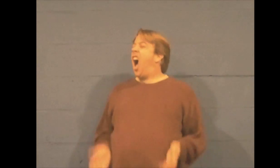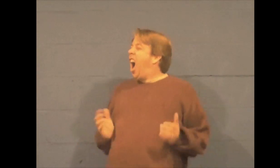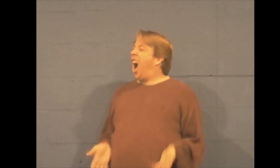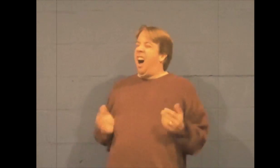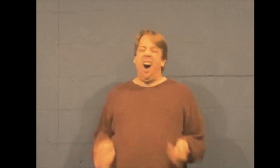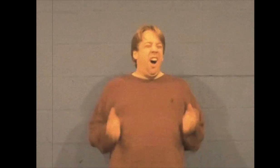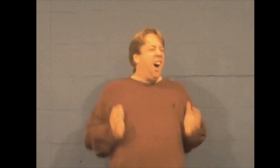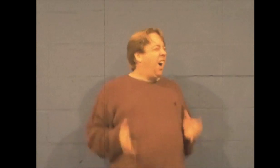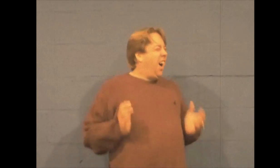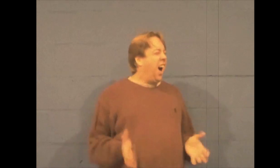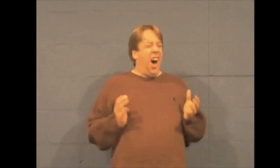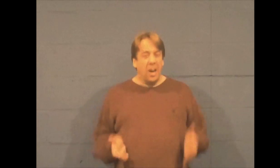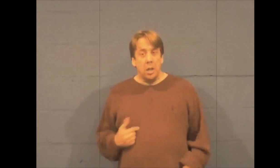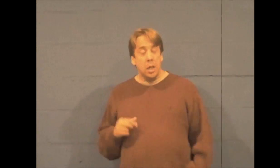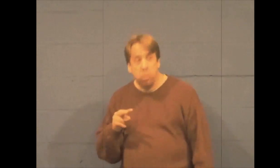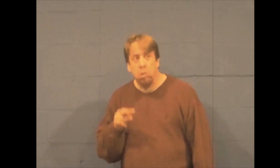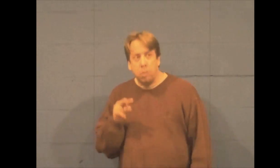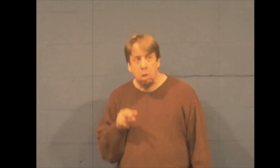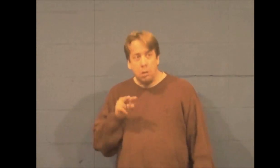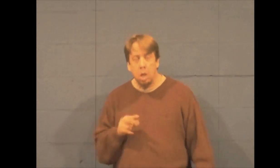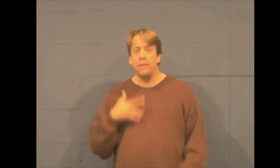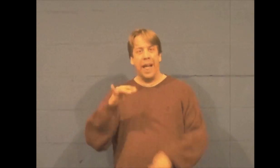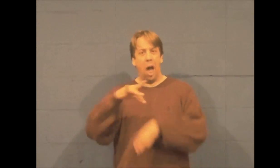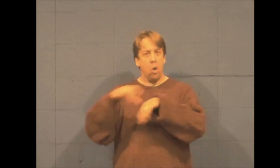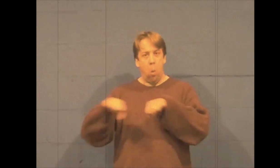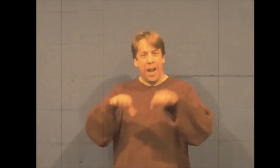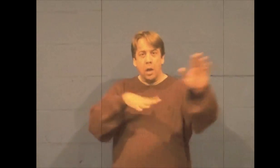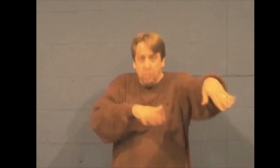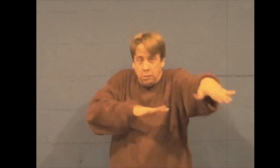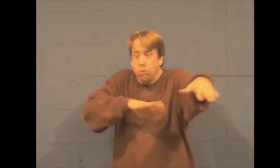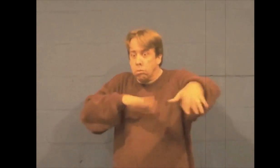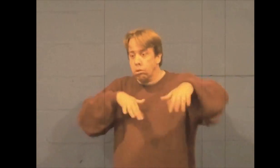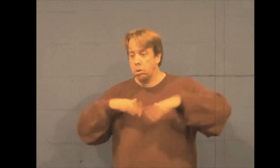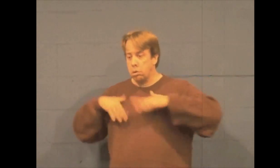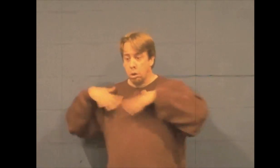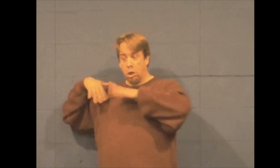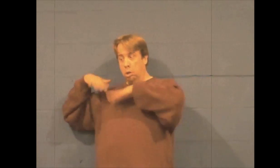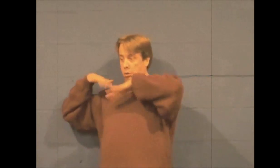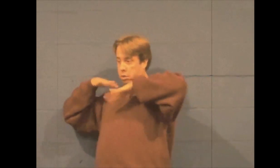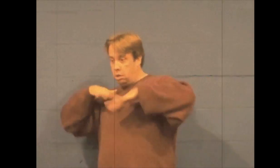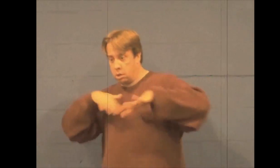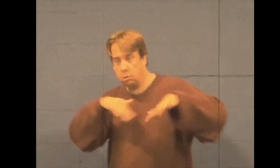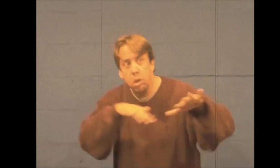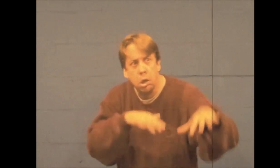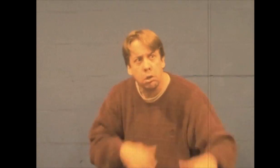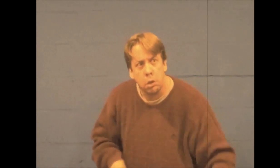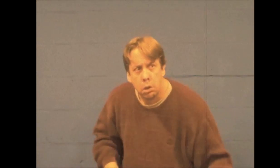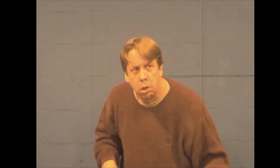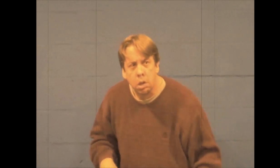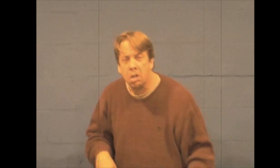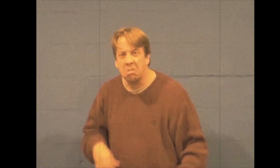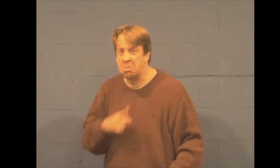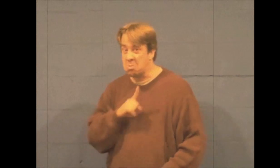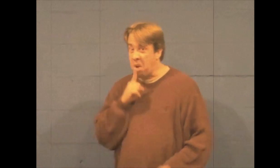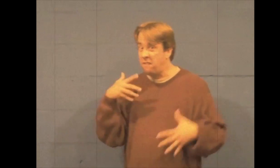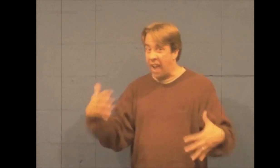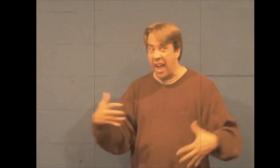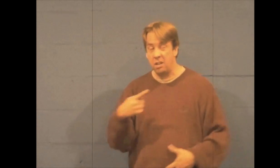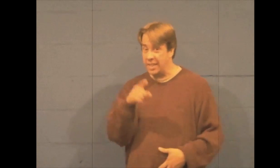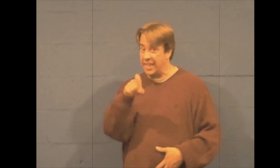And he started to laugh. It felt like an earthquake tremoring through the house. He